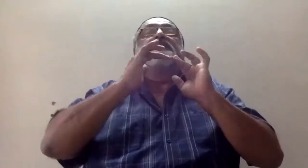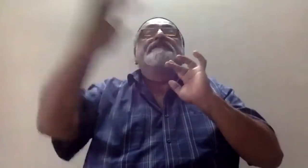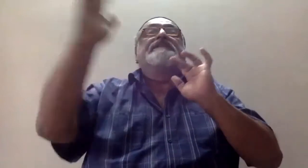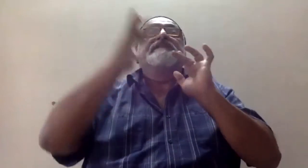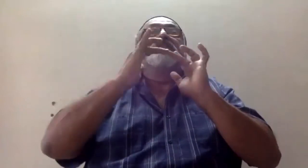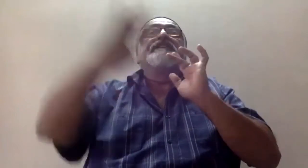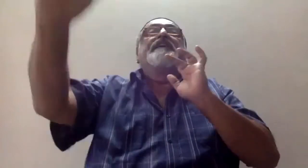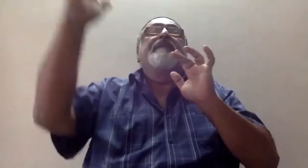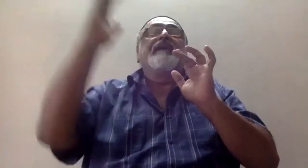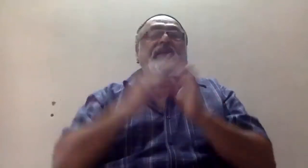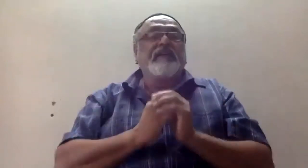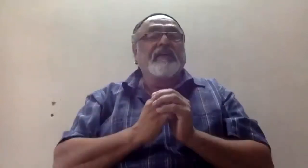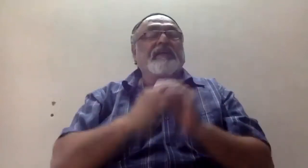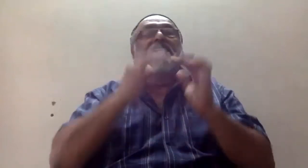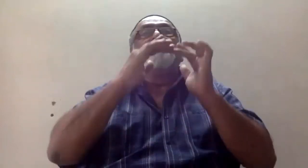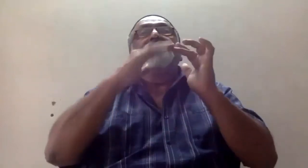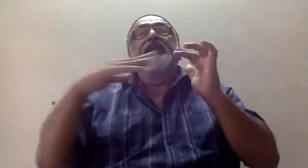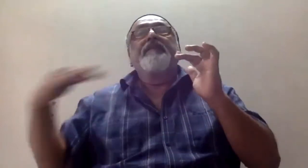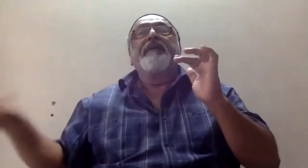be captioning, or they could be also